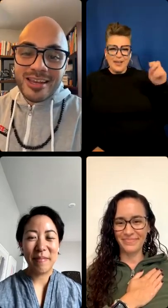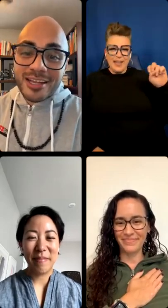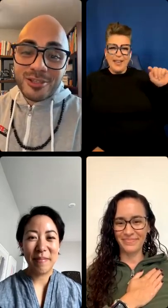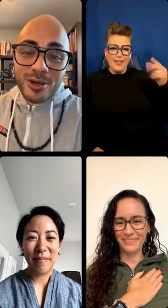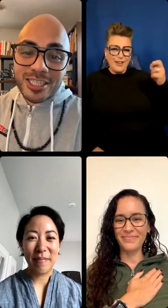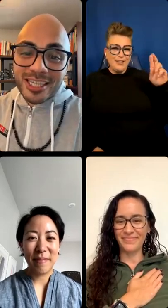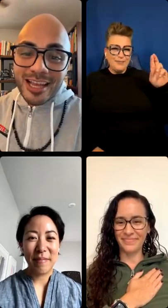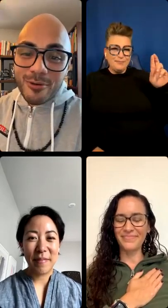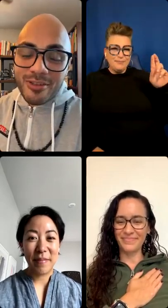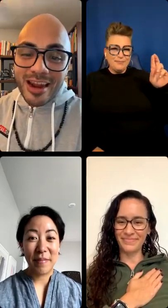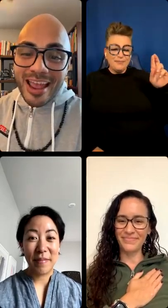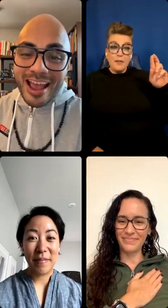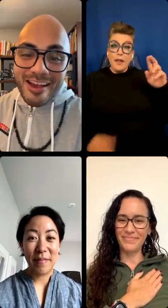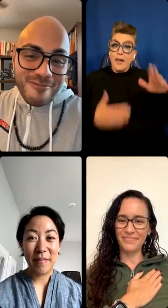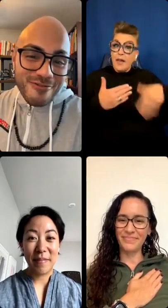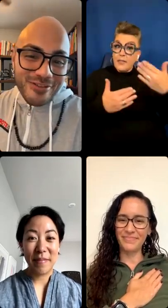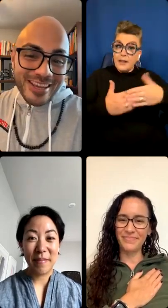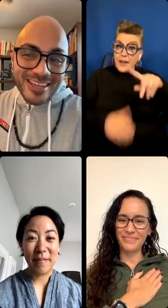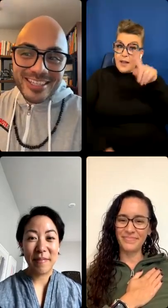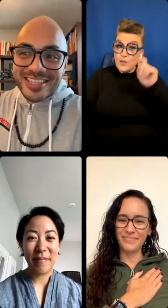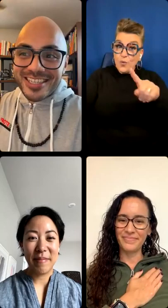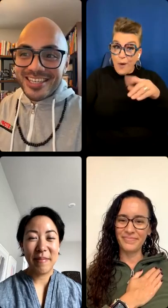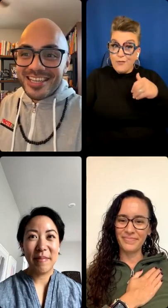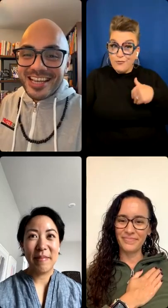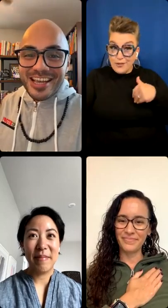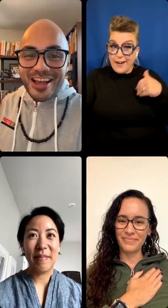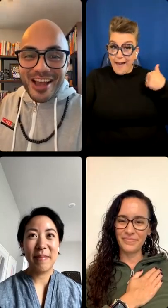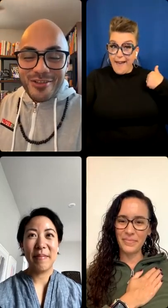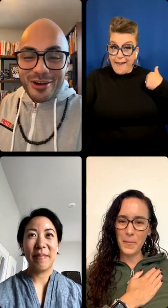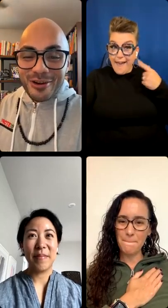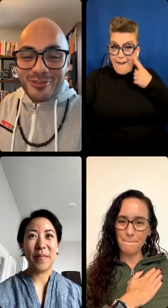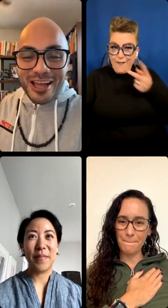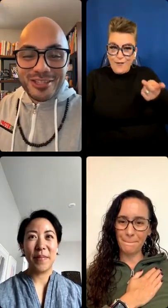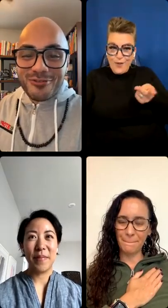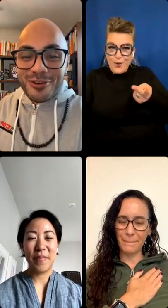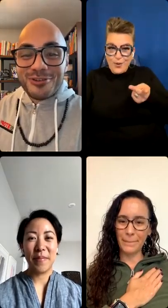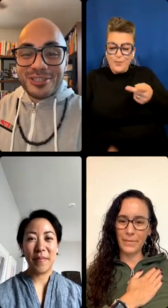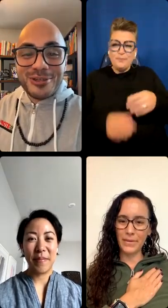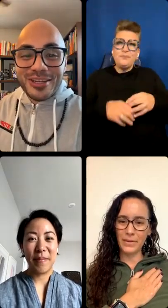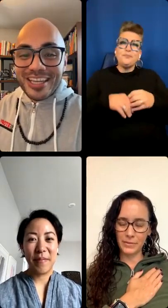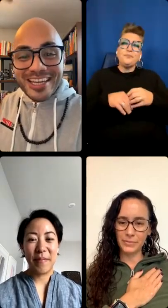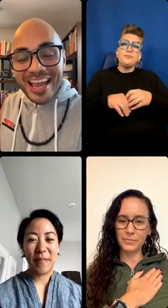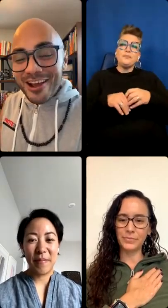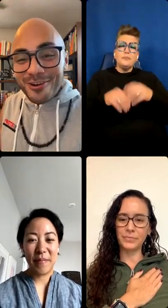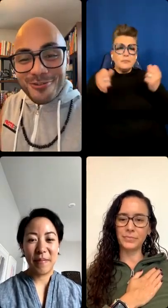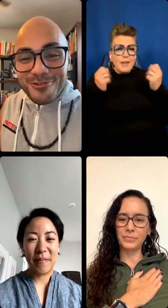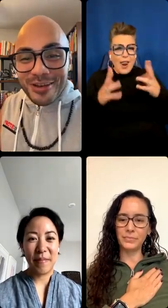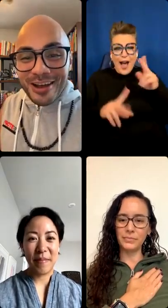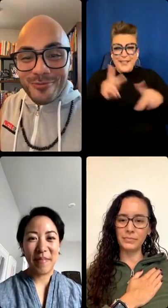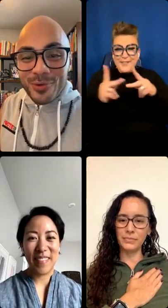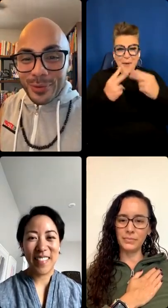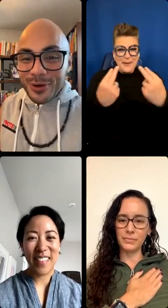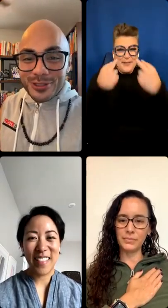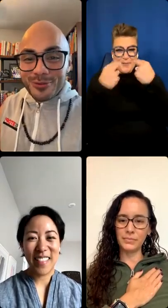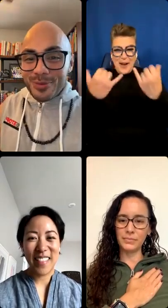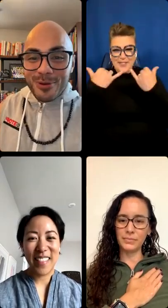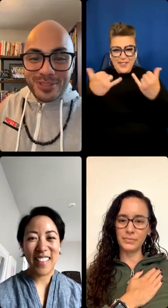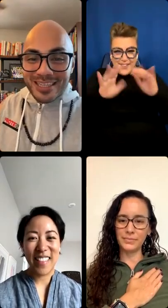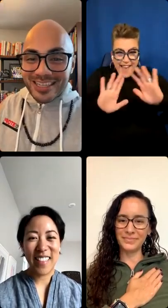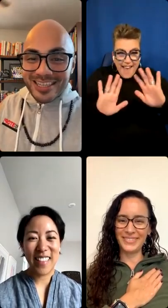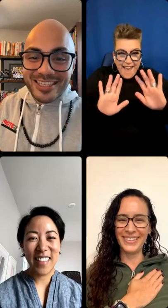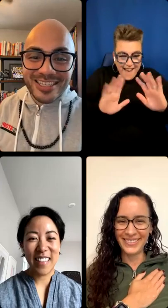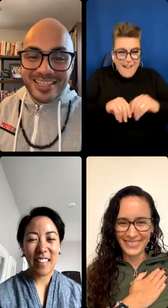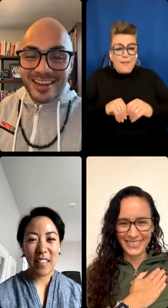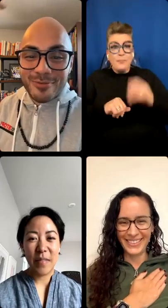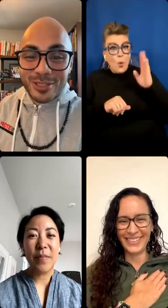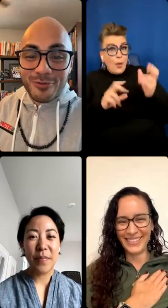The next question that I have is, there are lots of folks tuning in now. We will also be